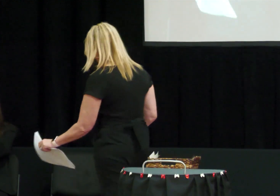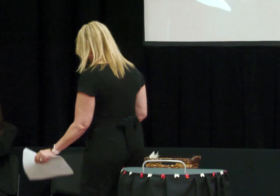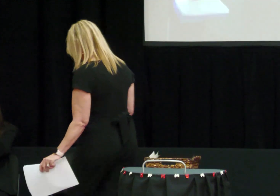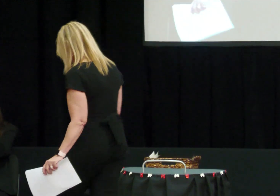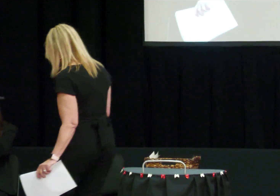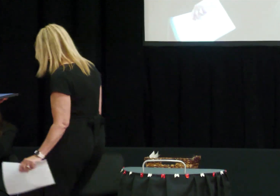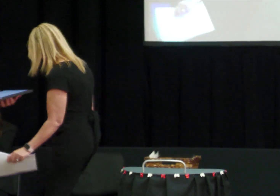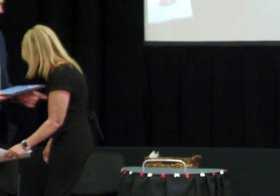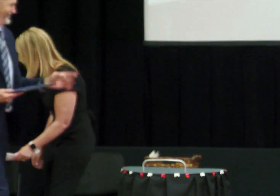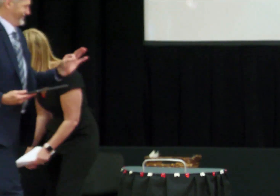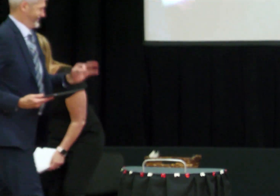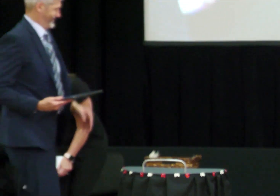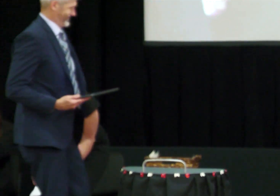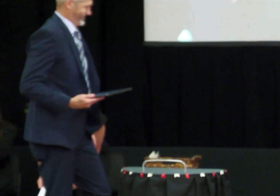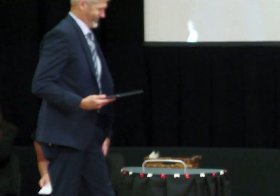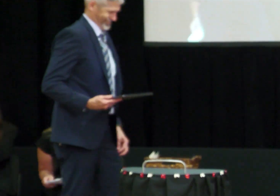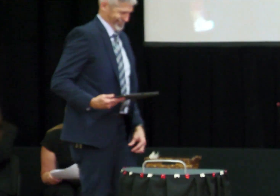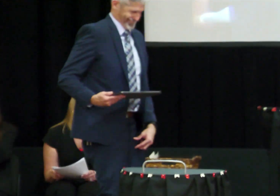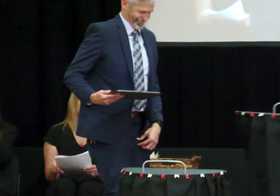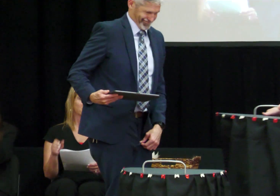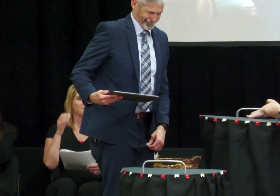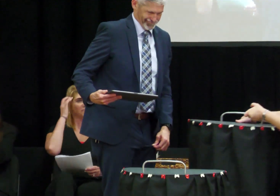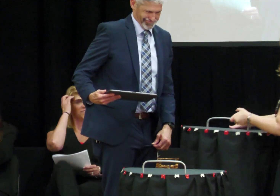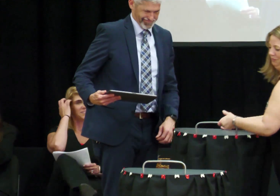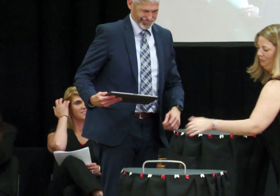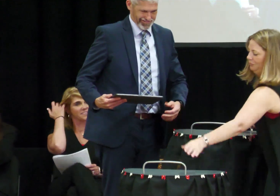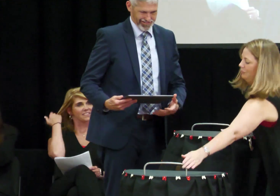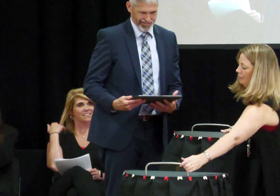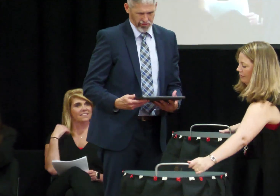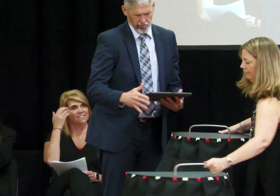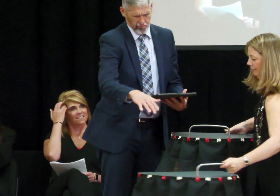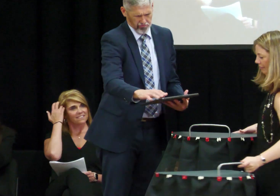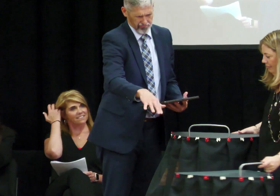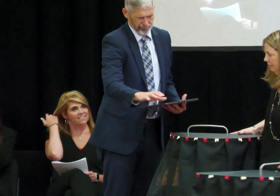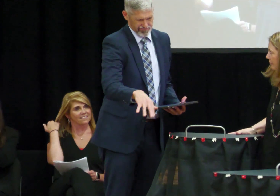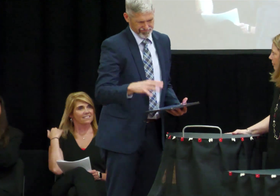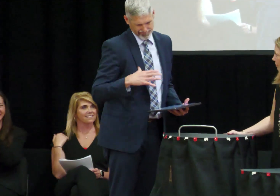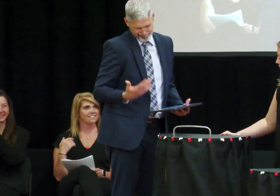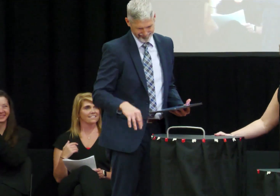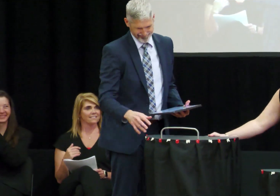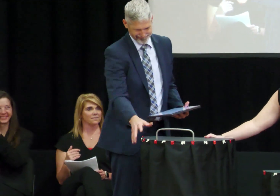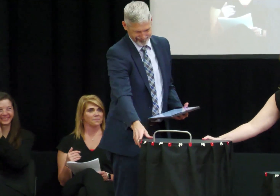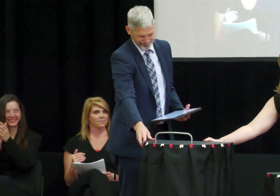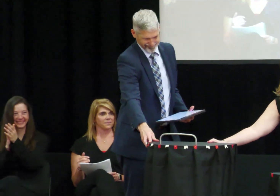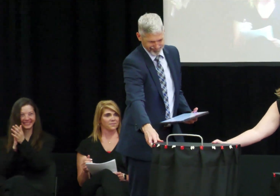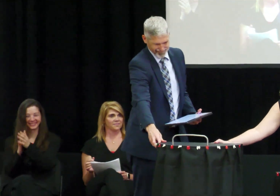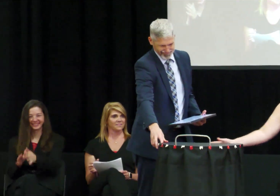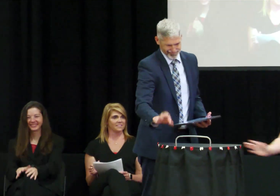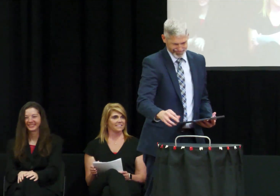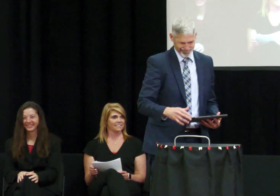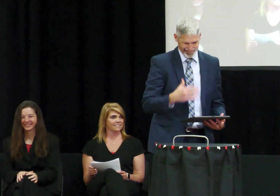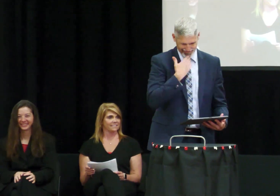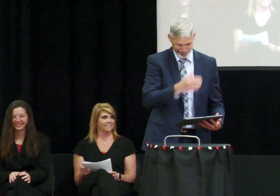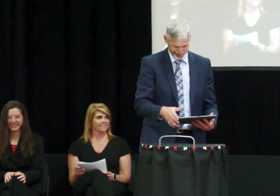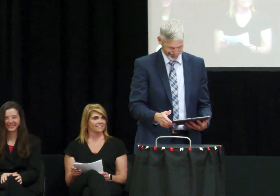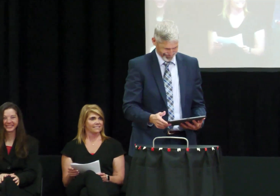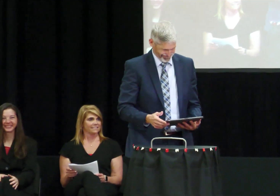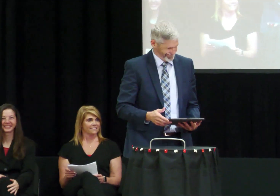Tara Spangler takes her seat at the back of the stage. Ryan Commerson is being assisted with a higher podium. He's very